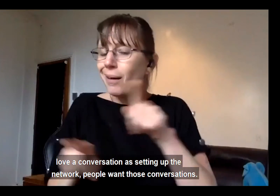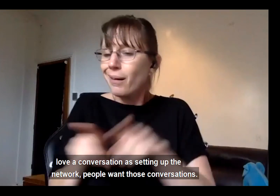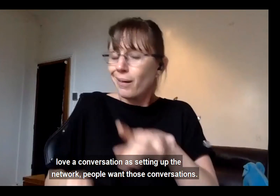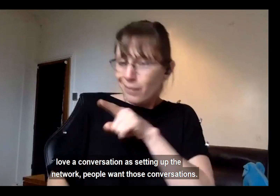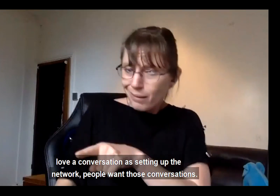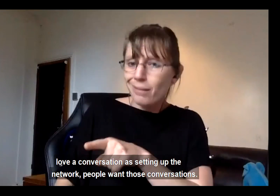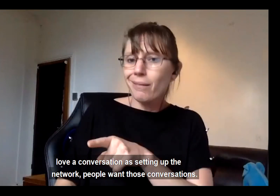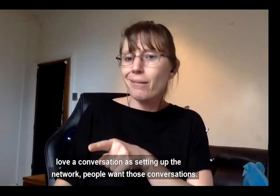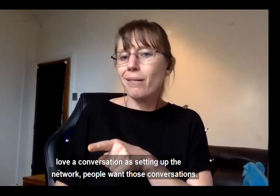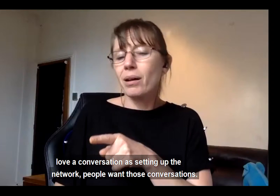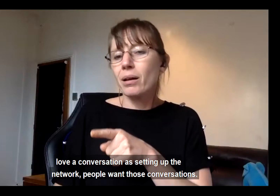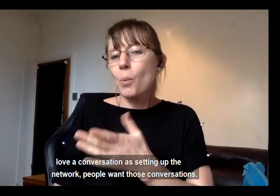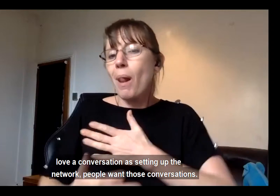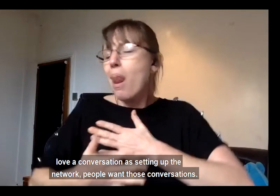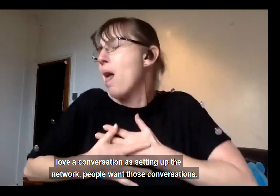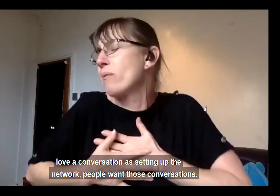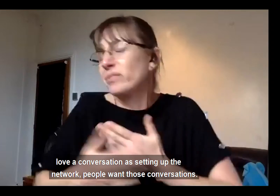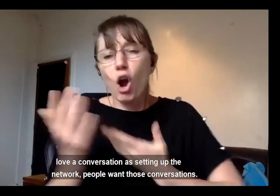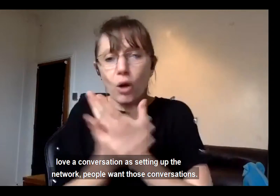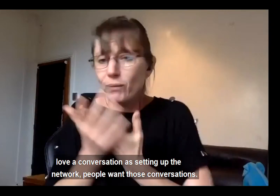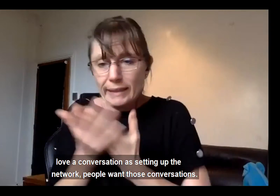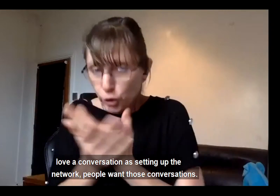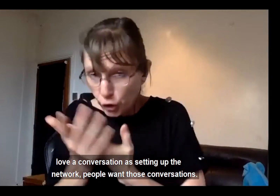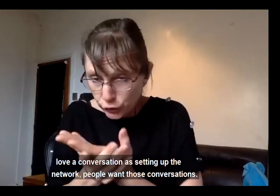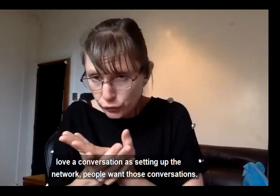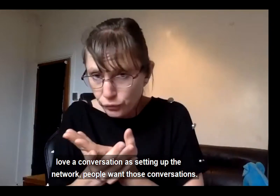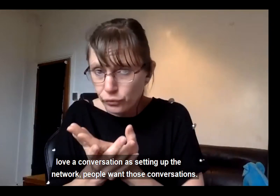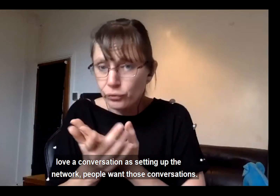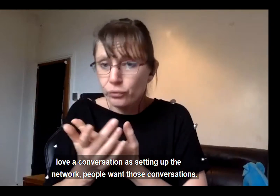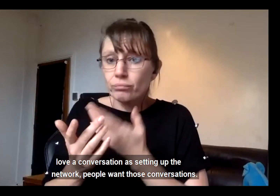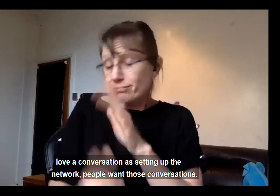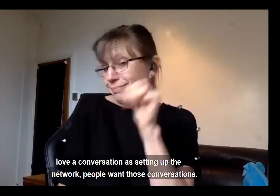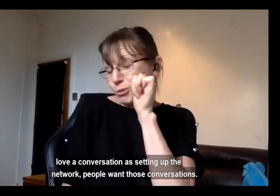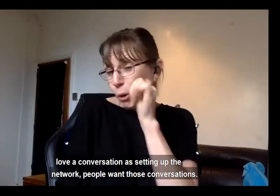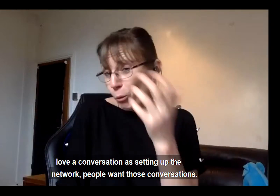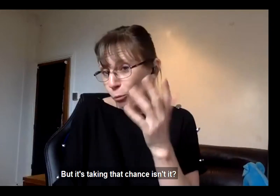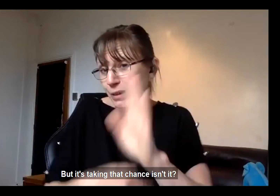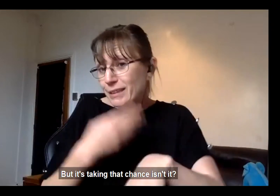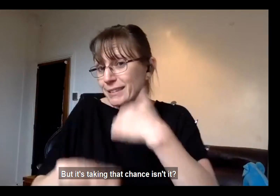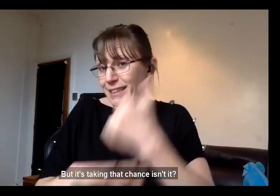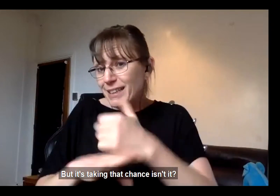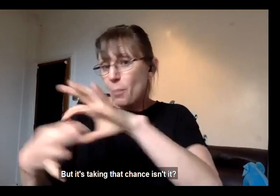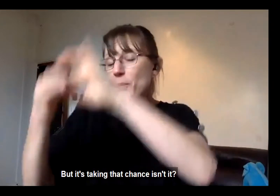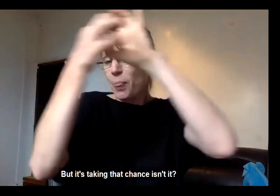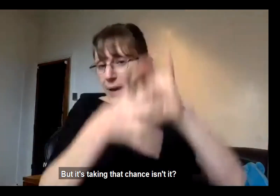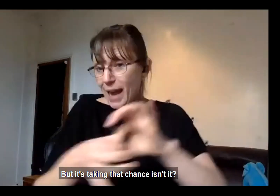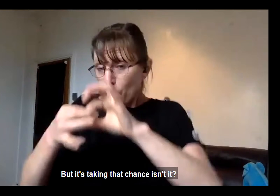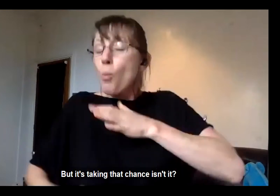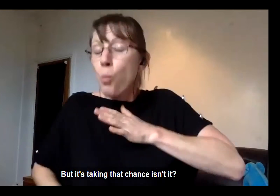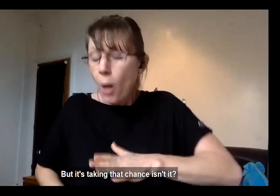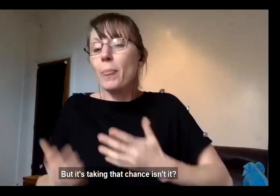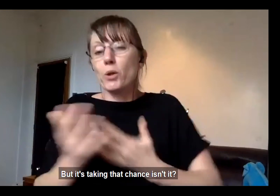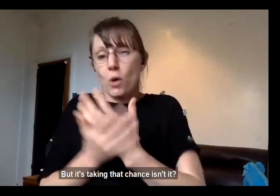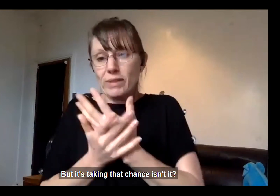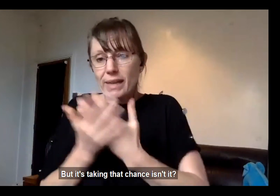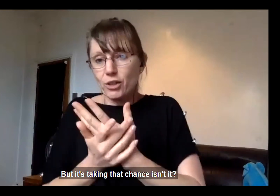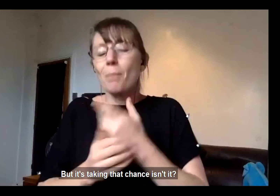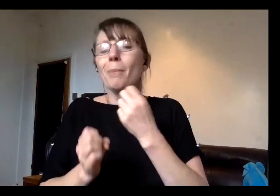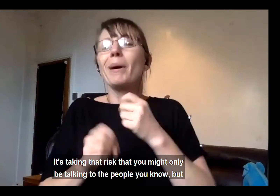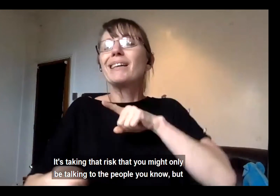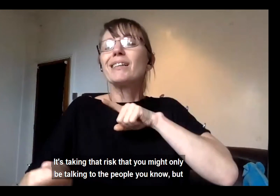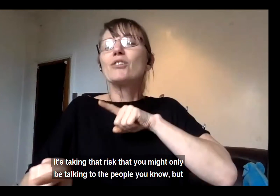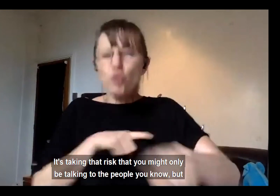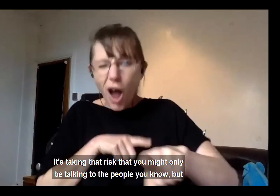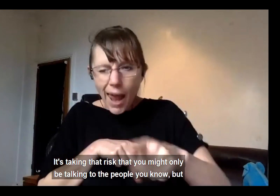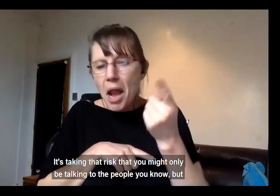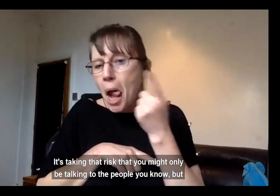would love a conversation. As you know, setting up the network where people want those conversations. But it's taking that chance, isn't it? It's